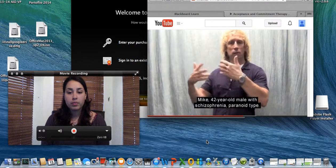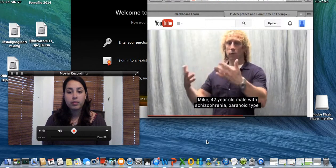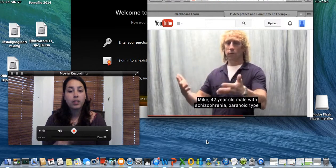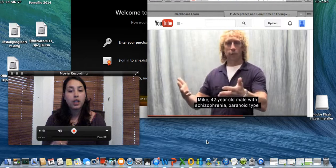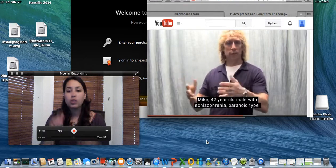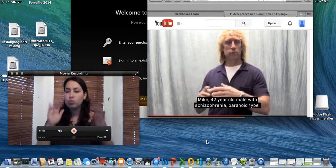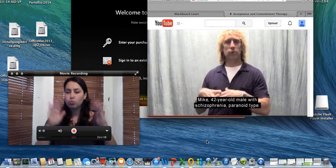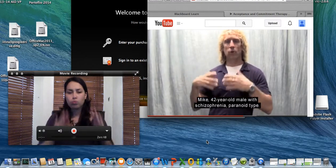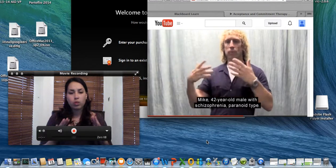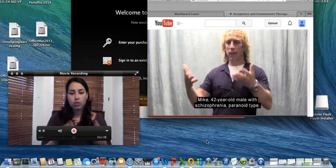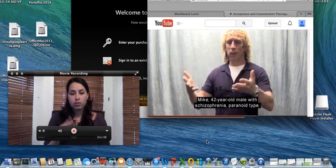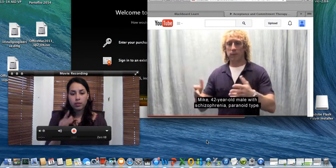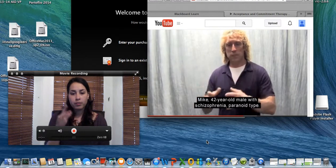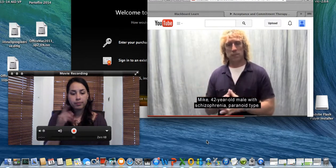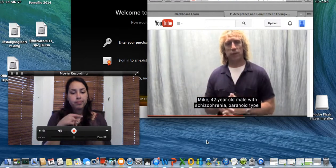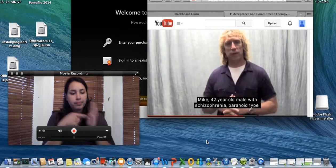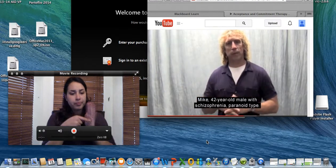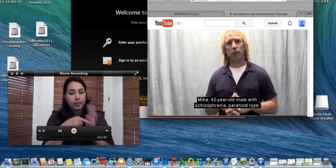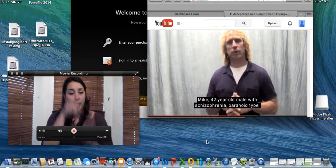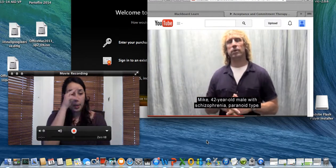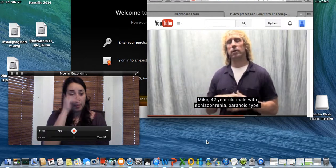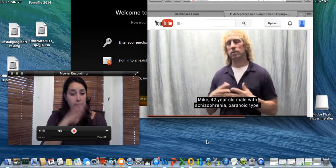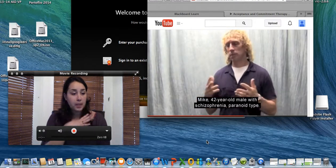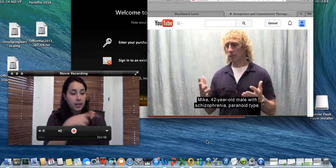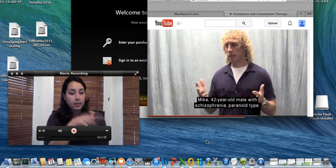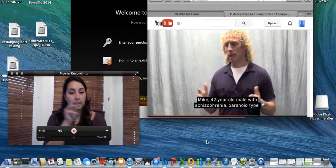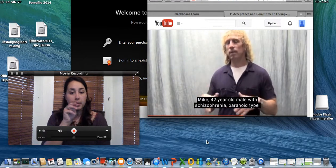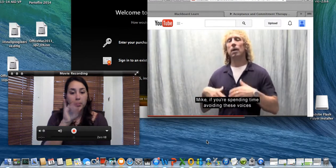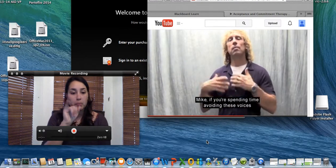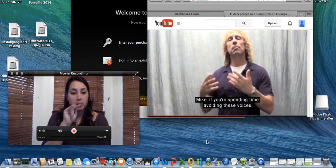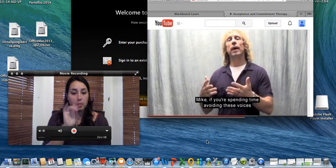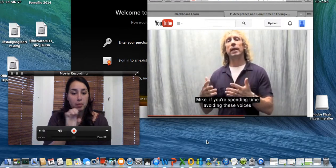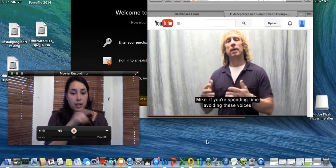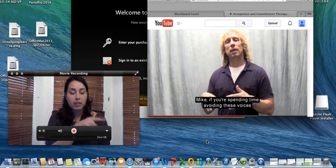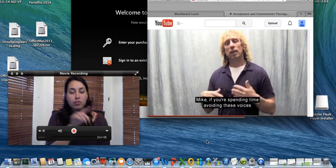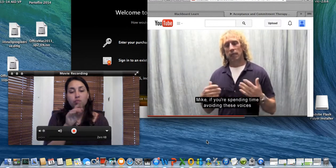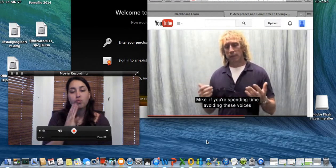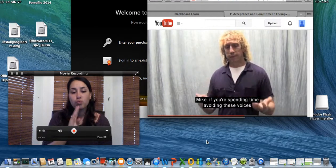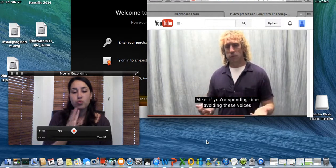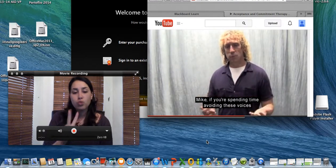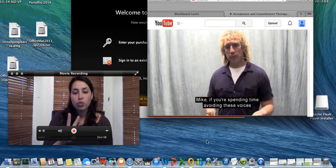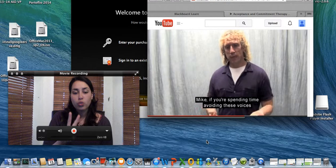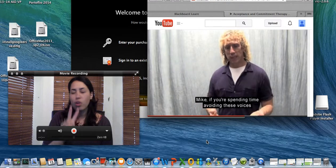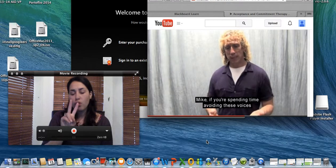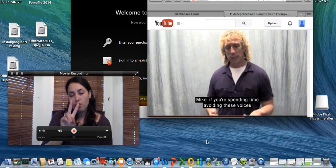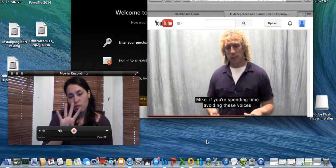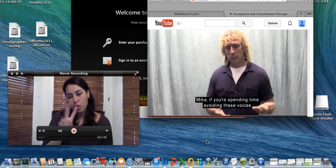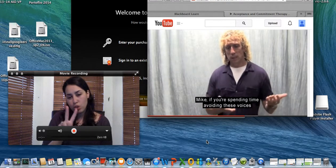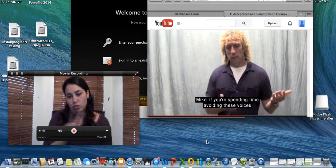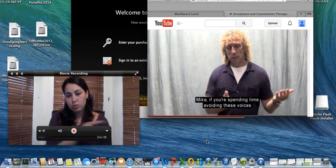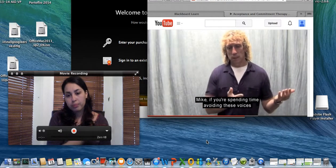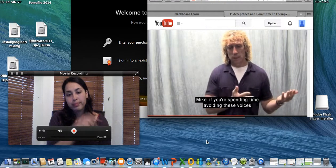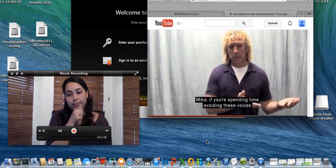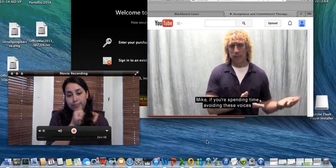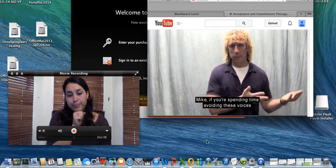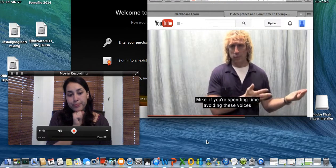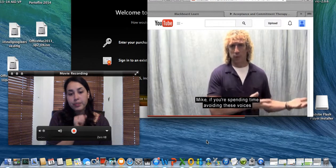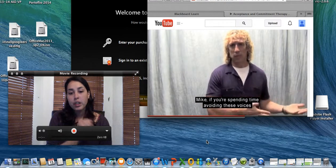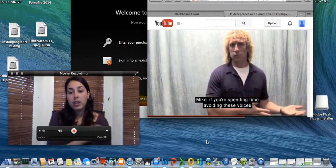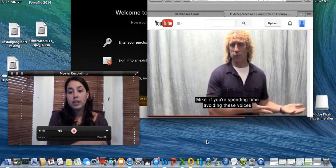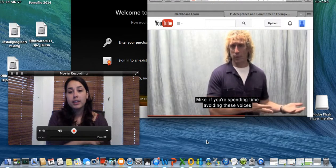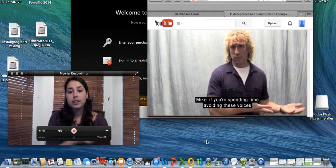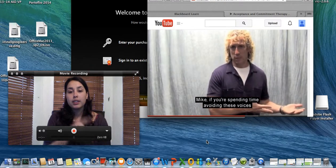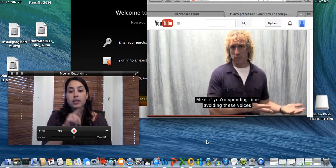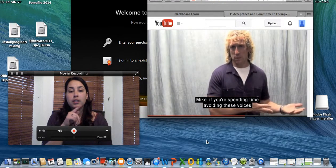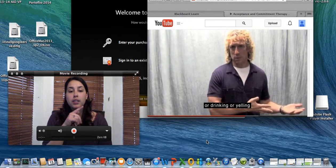Mike, 42-year-old male with schizophrenia paranoid type. Mike, if you're spending time